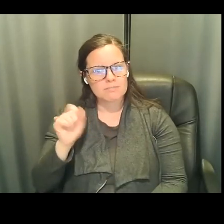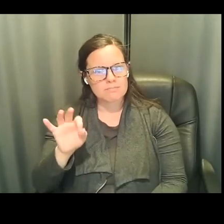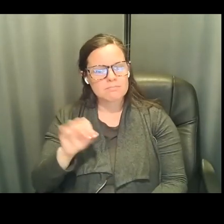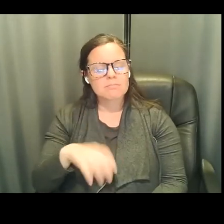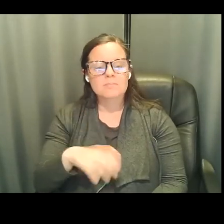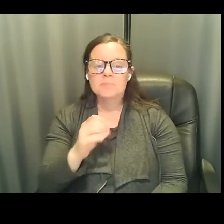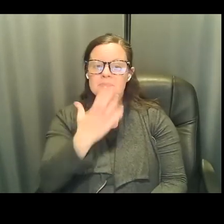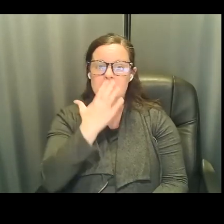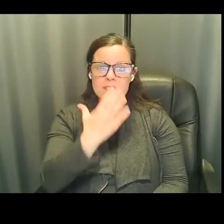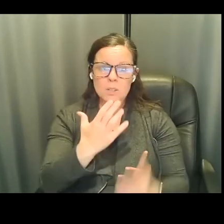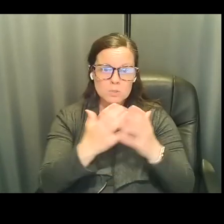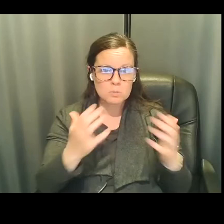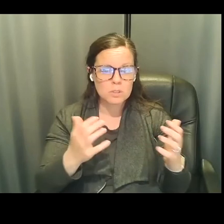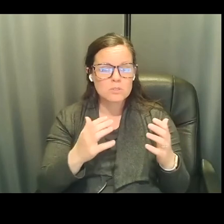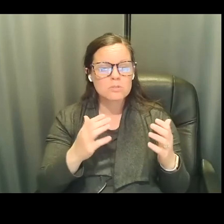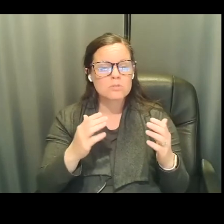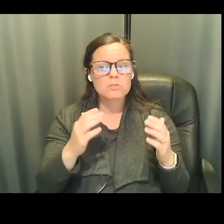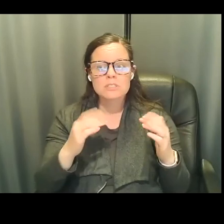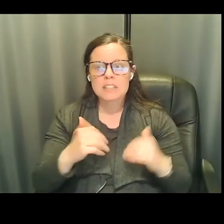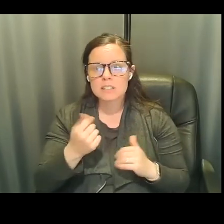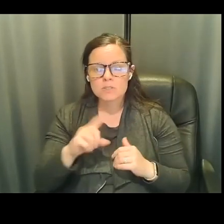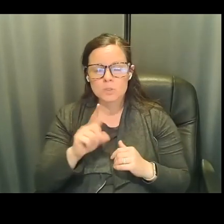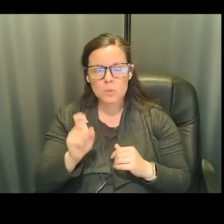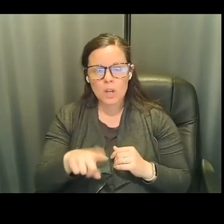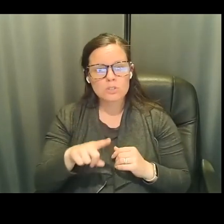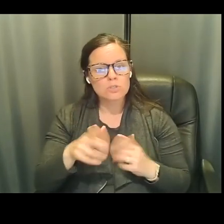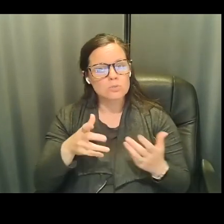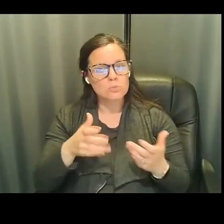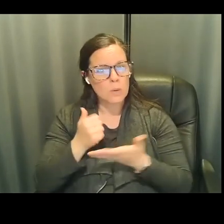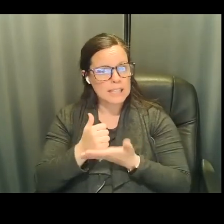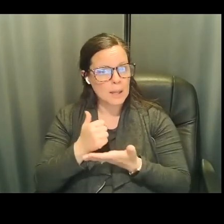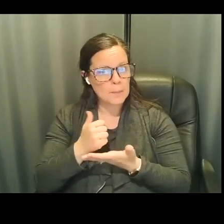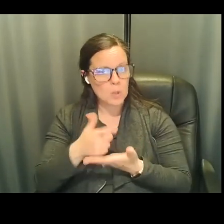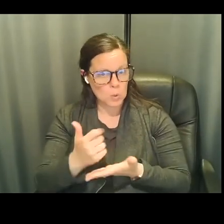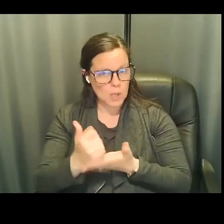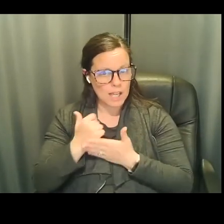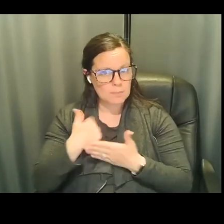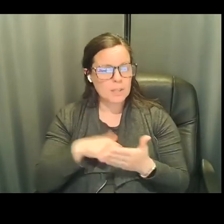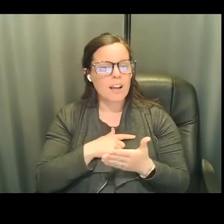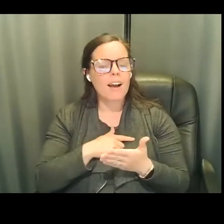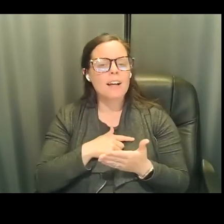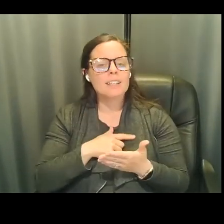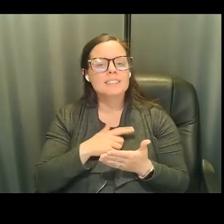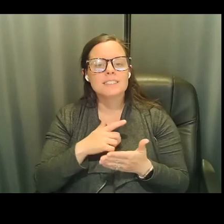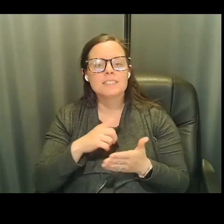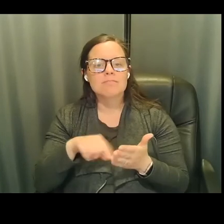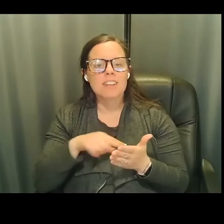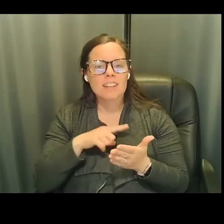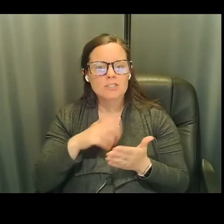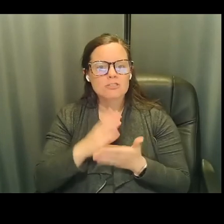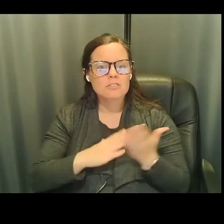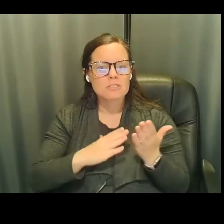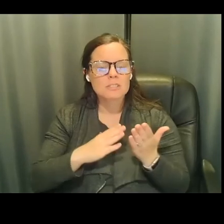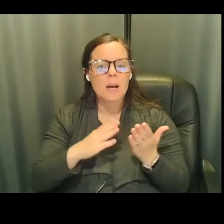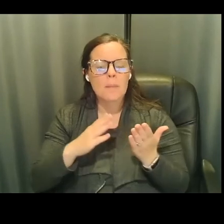Thank you so much. So the next couple of questions, we want you to help us debunk some myths. One of the things